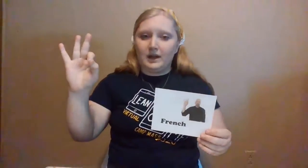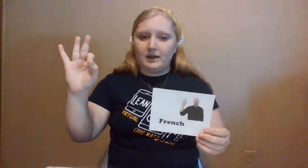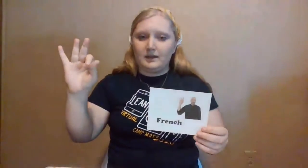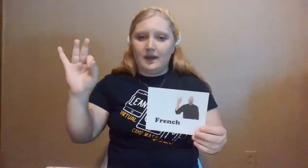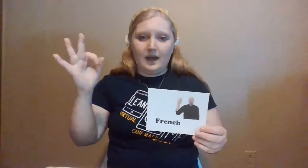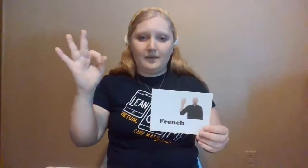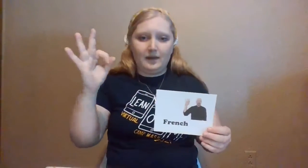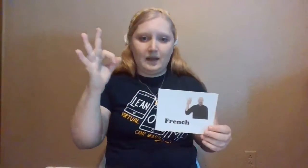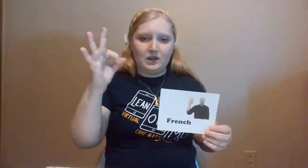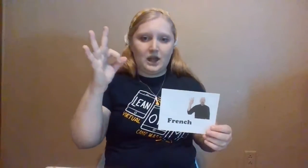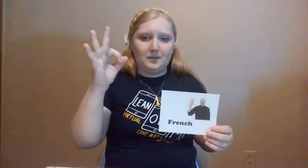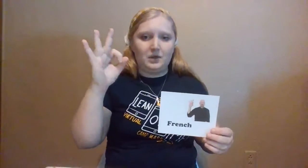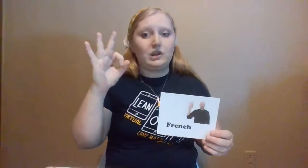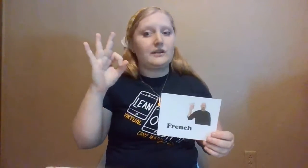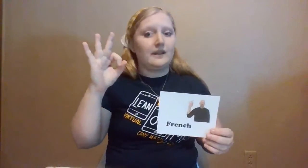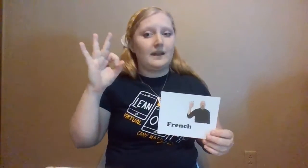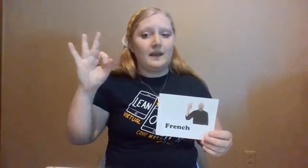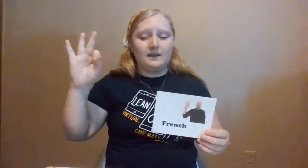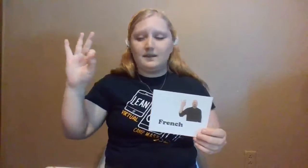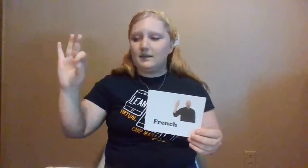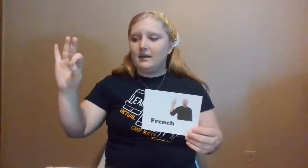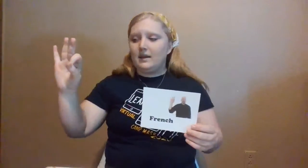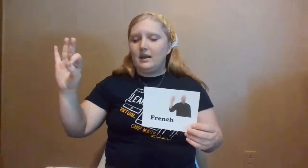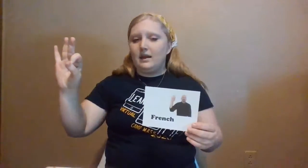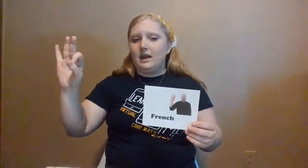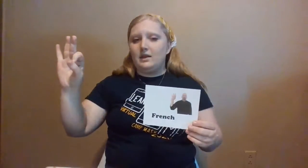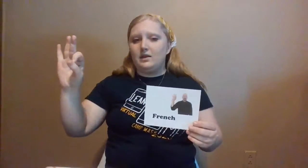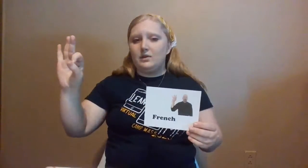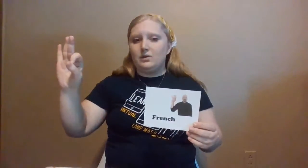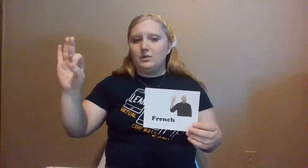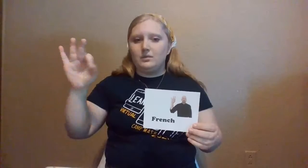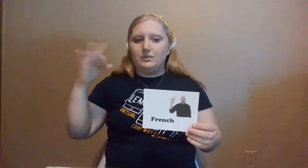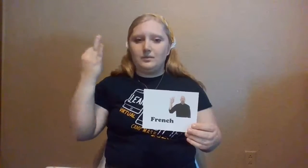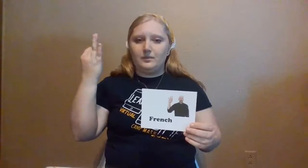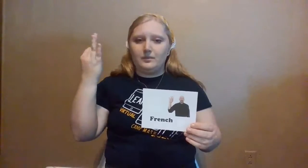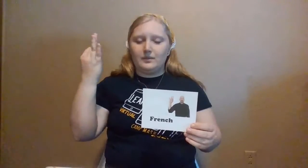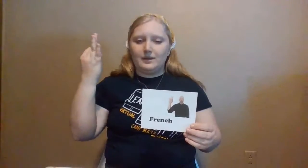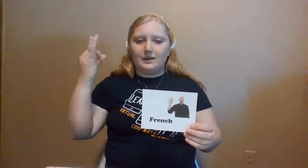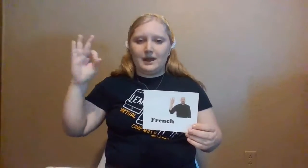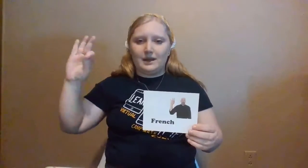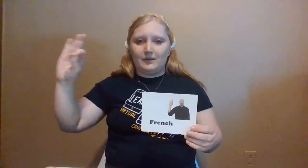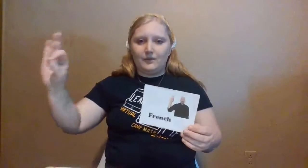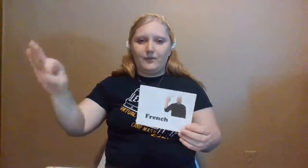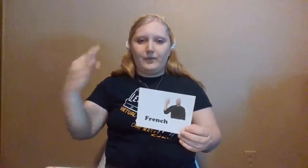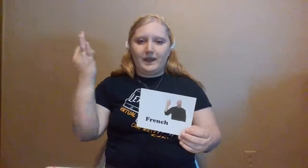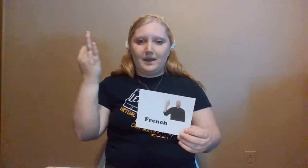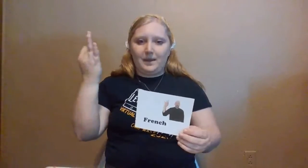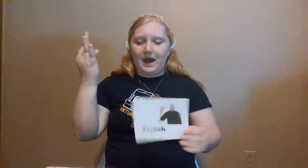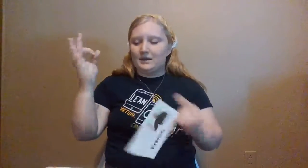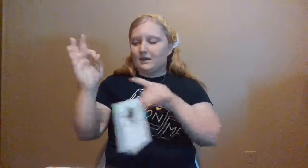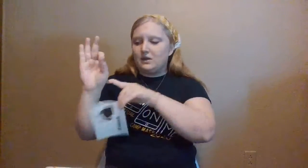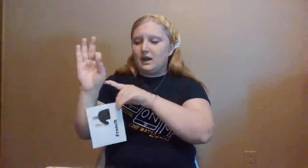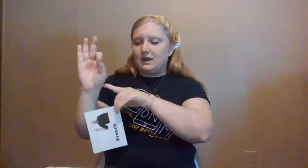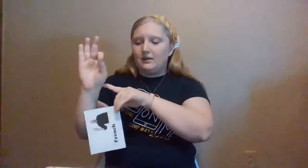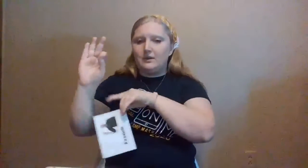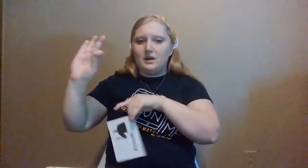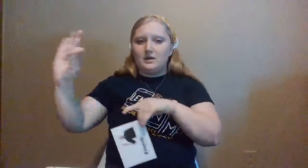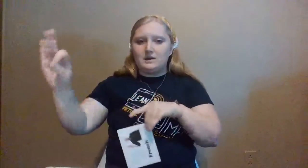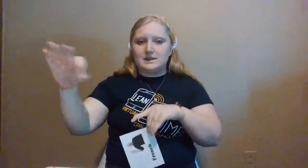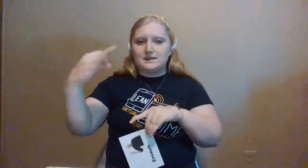hand in the F hand shape, which looks like this, and you kind of flick it back. So you kind of just